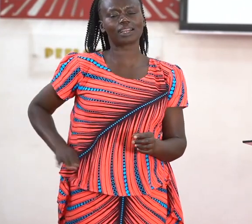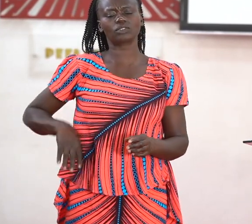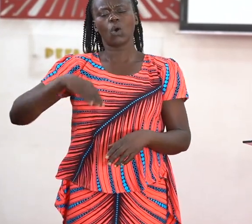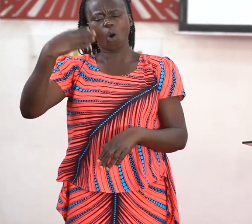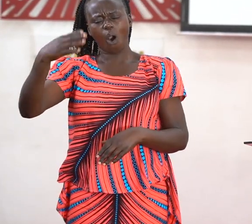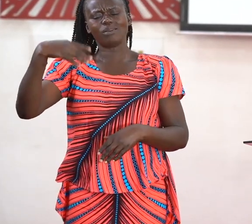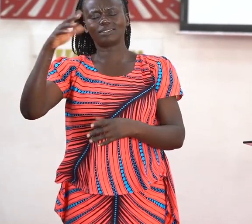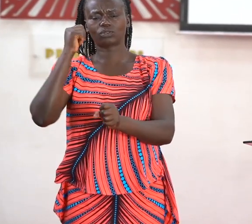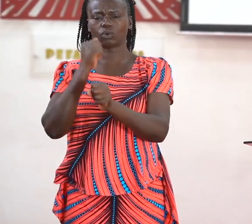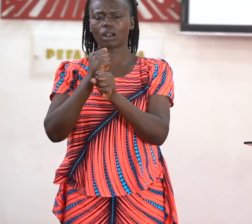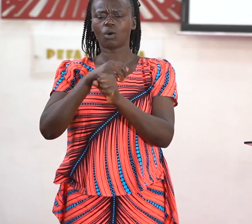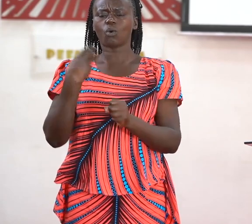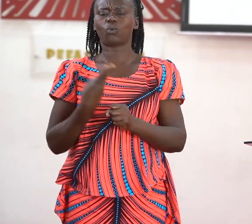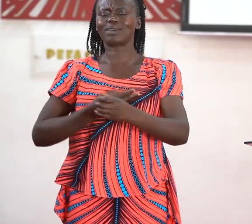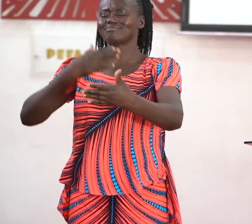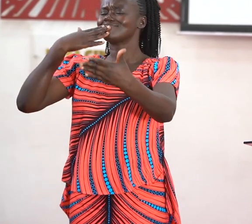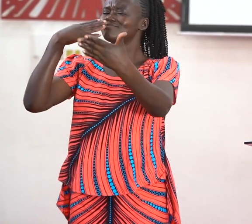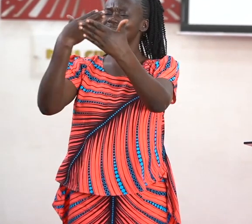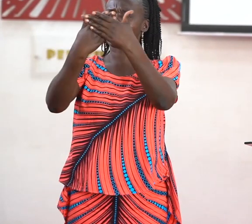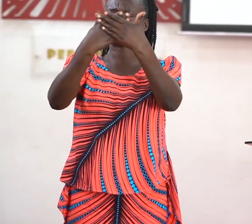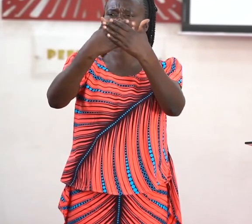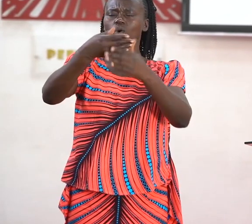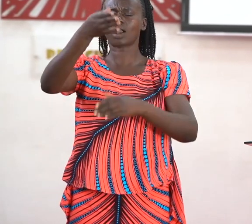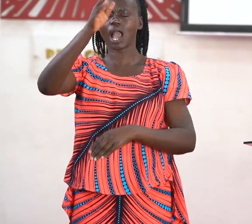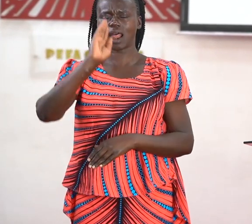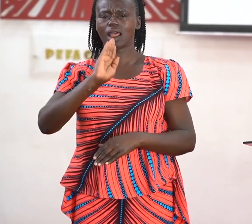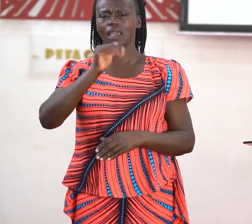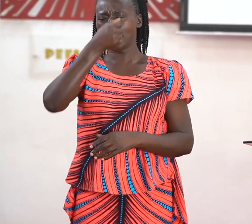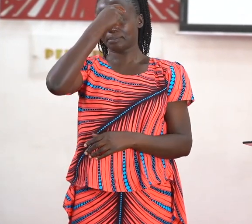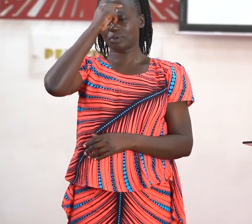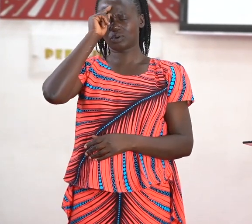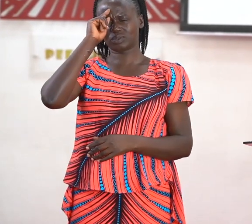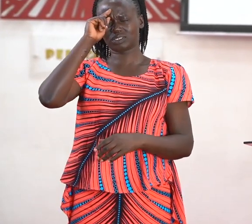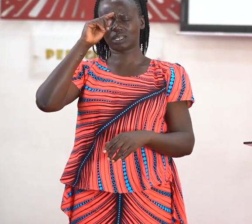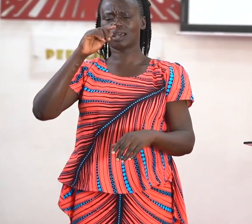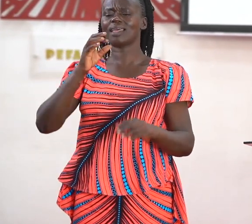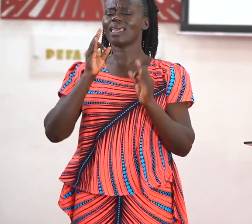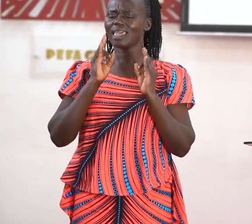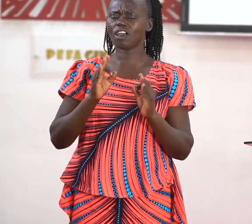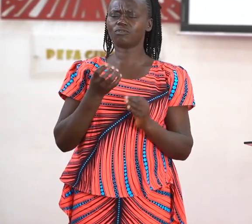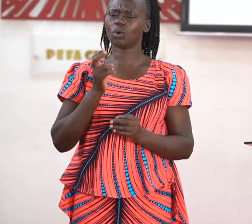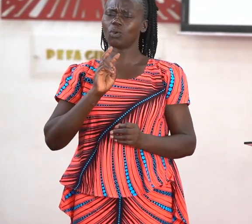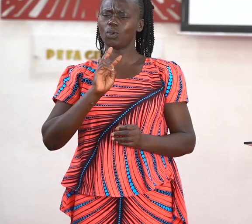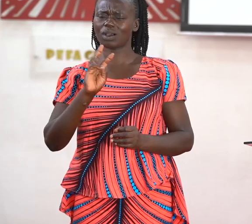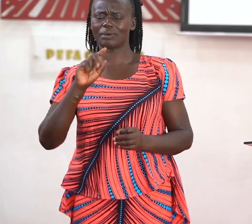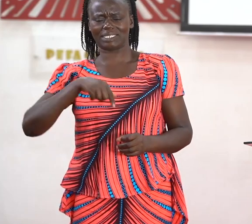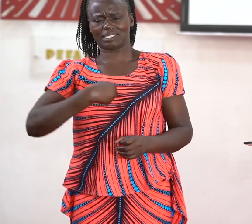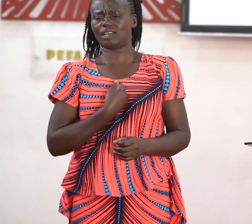work. And we want to thank you, dear Master Lord, because indeed when we look at ourselves and our